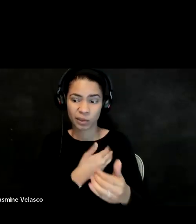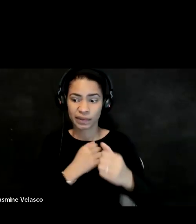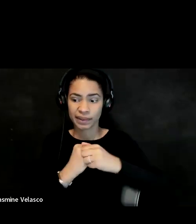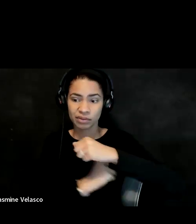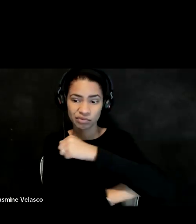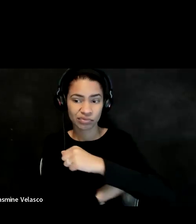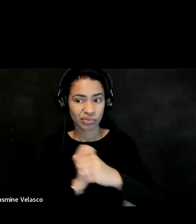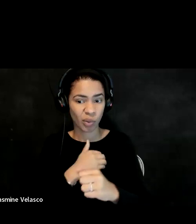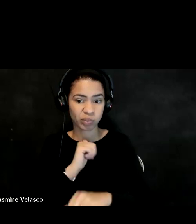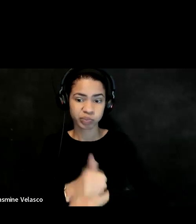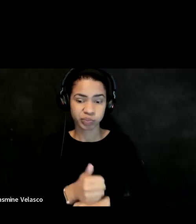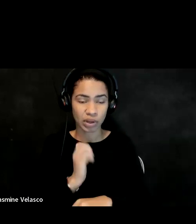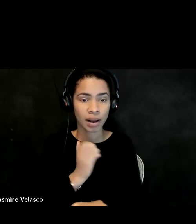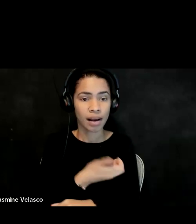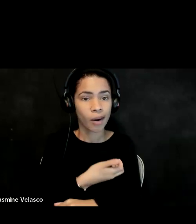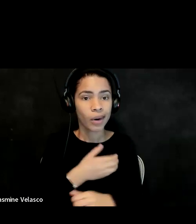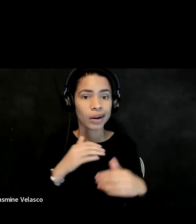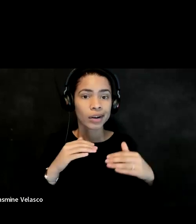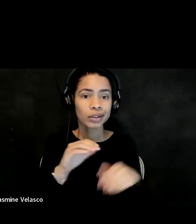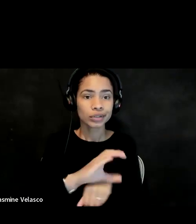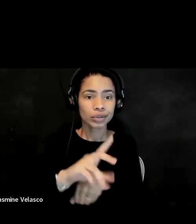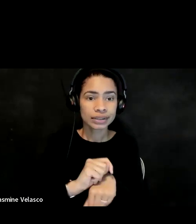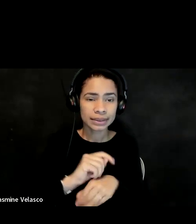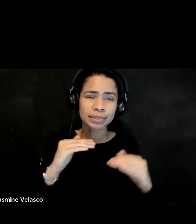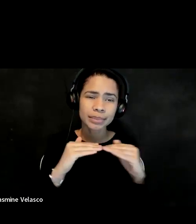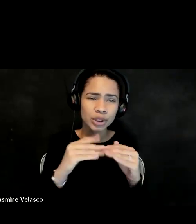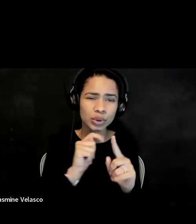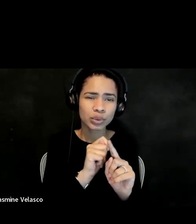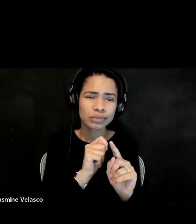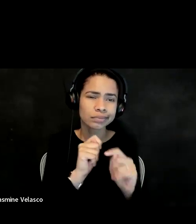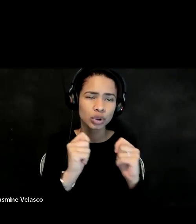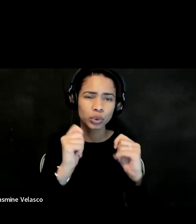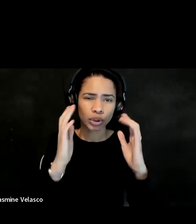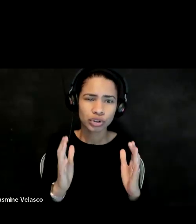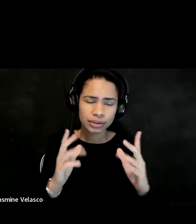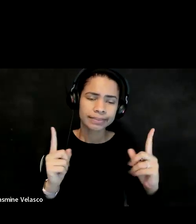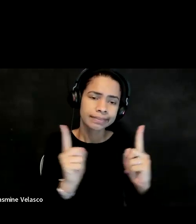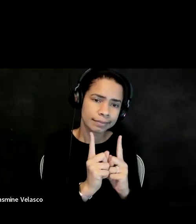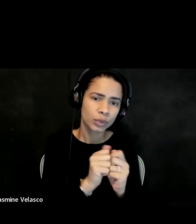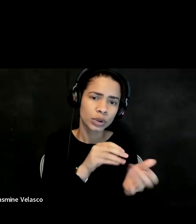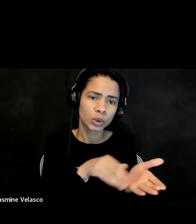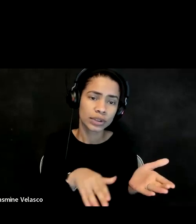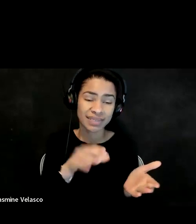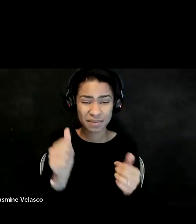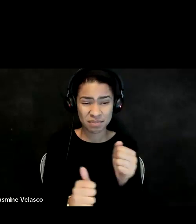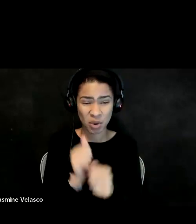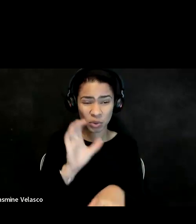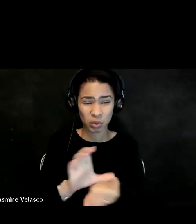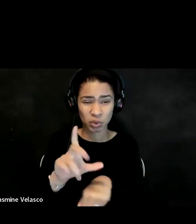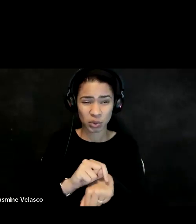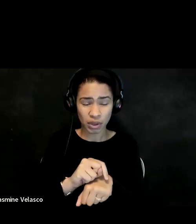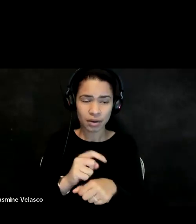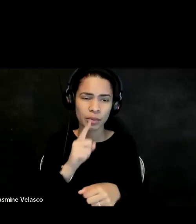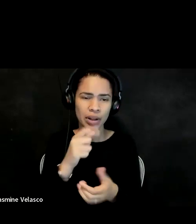So our consultants are peer tutors. They meet one-on-one with students. And the vast majority of consultations are helping students at